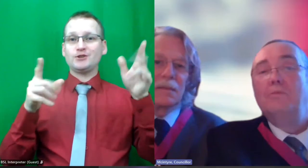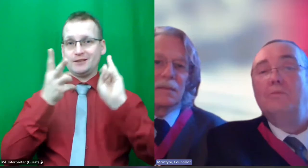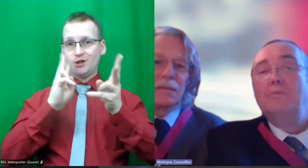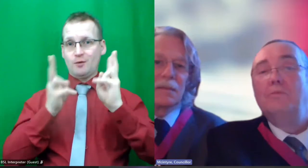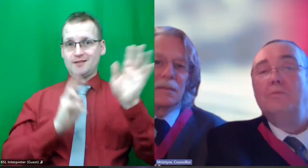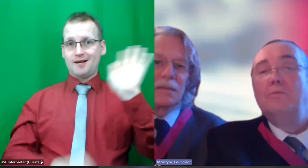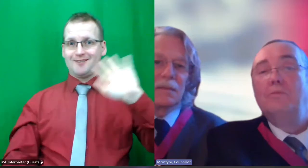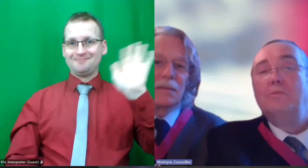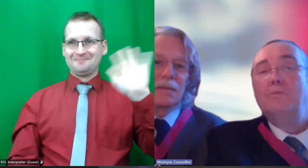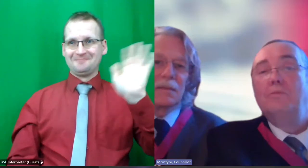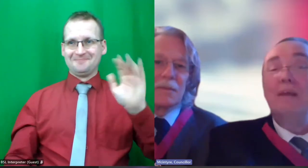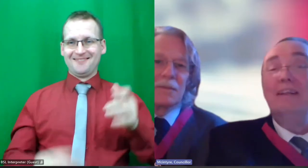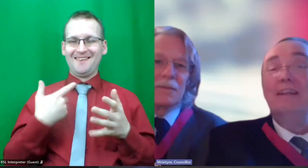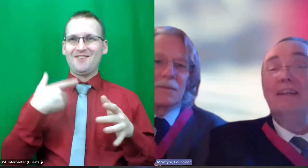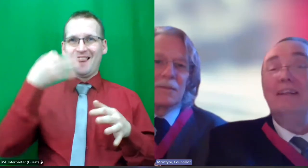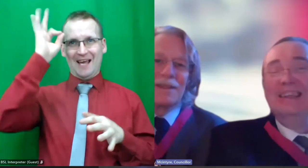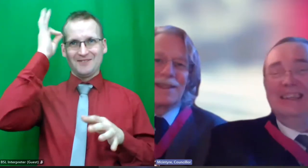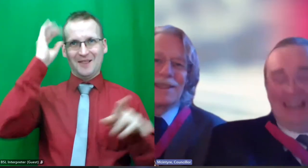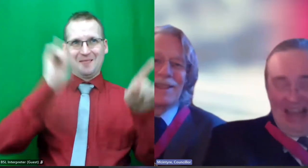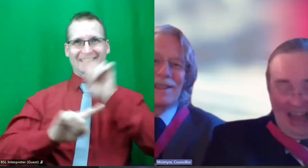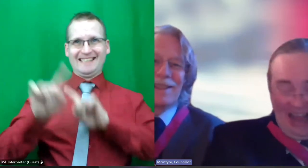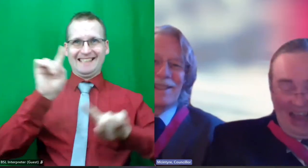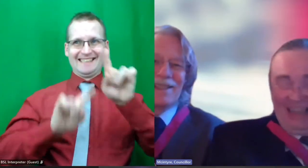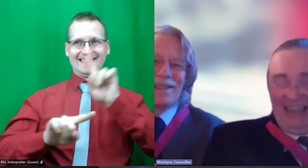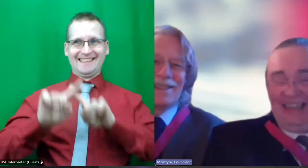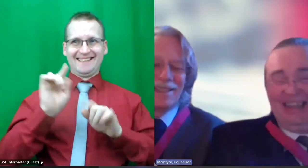interpreter for council meetings.